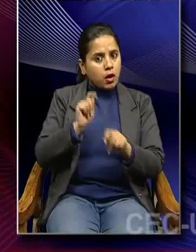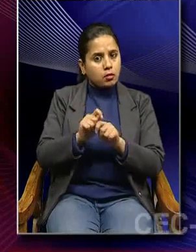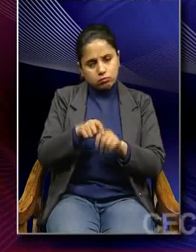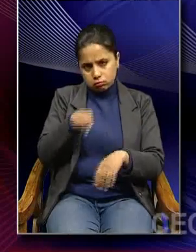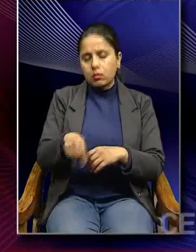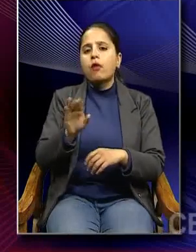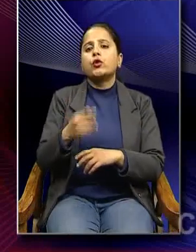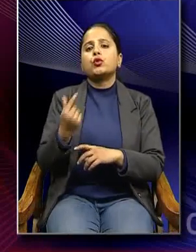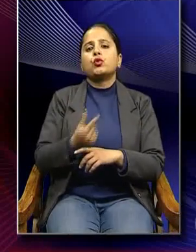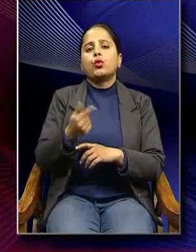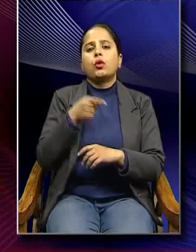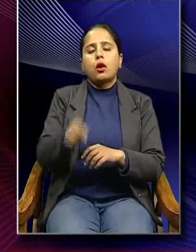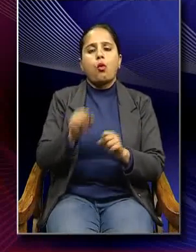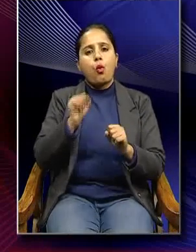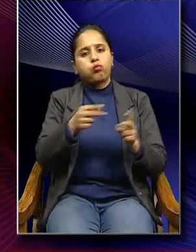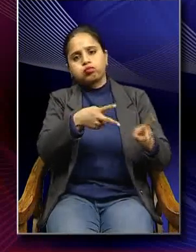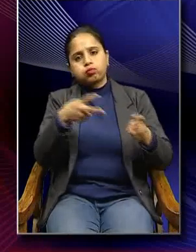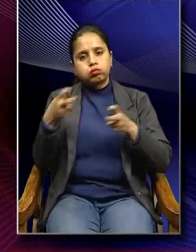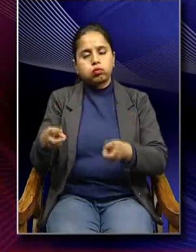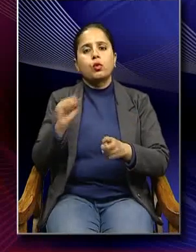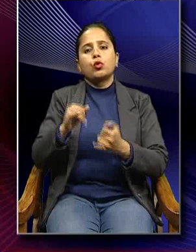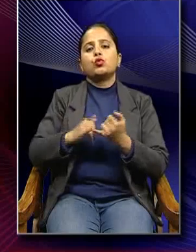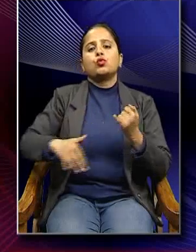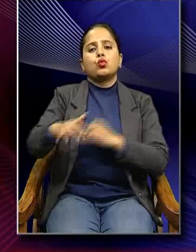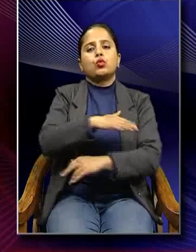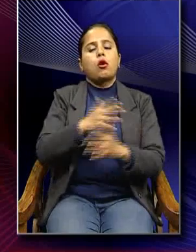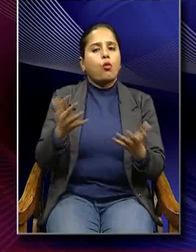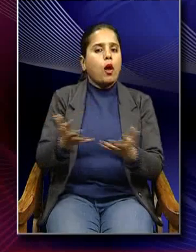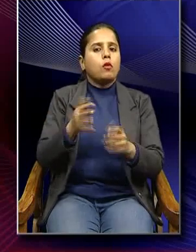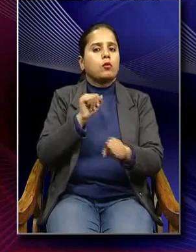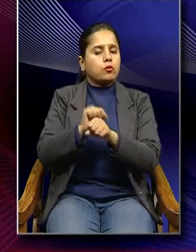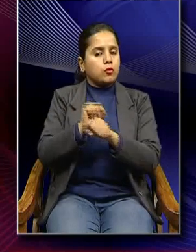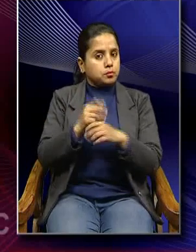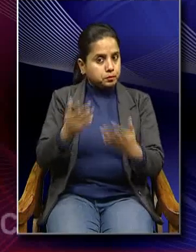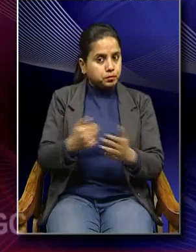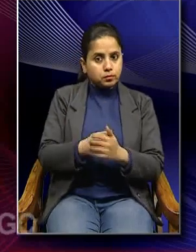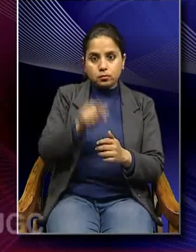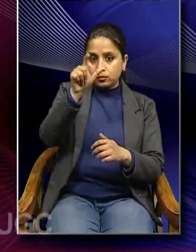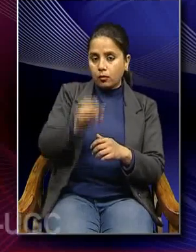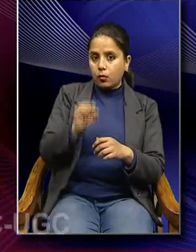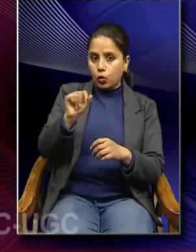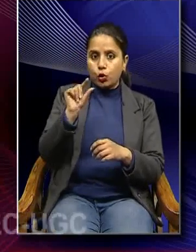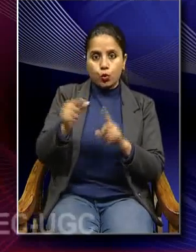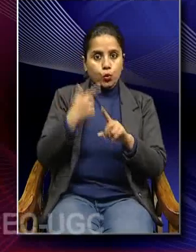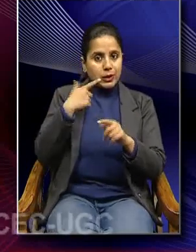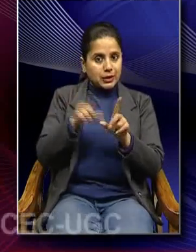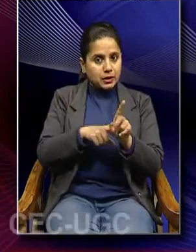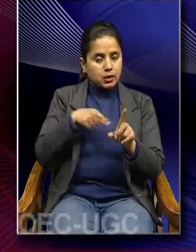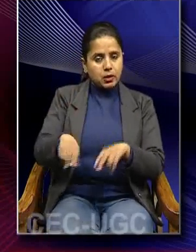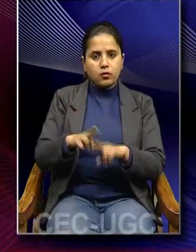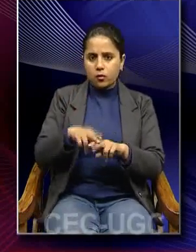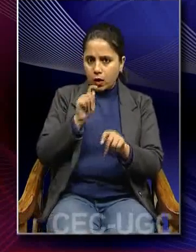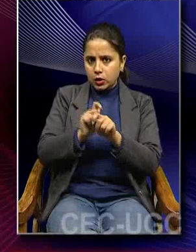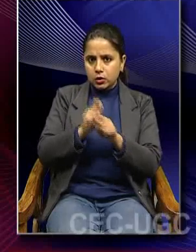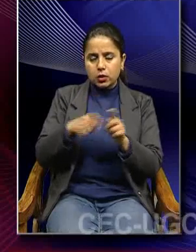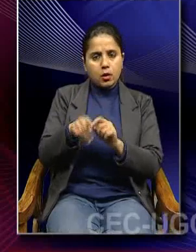be used to derive the social welfare function. So, individual utility functions, as we have seen in the